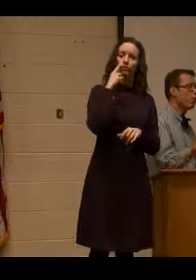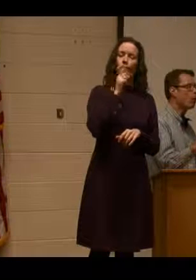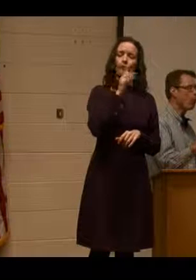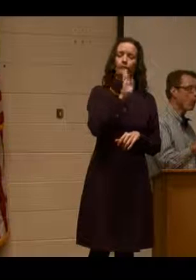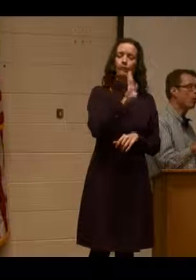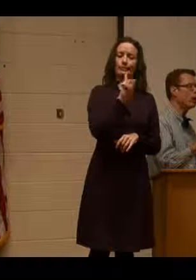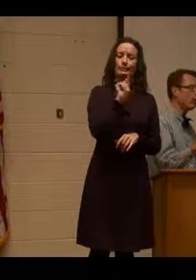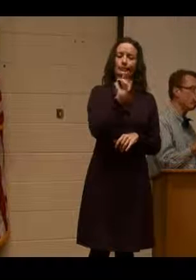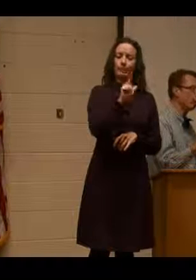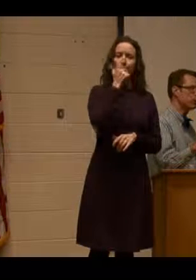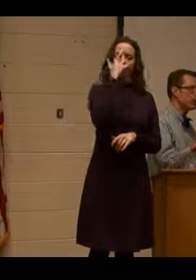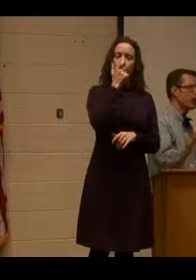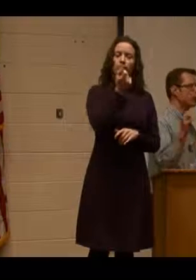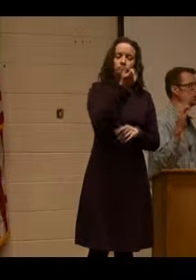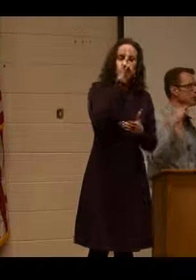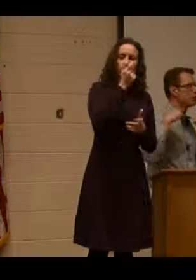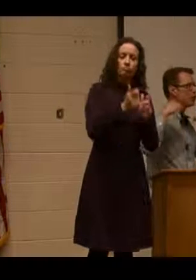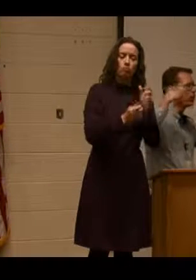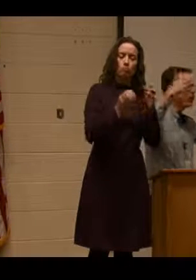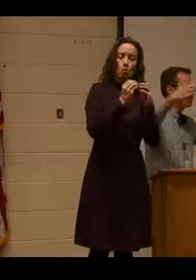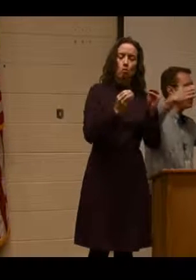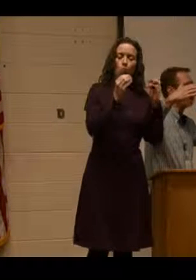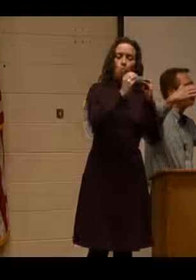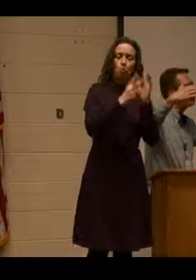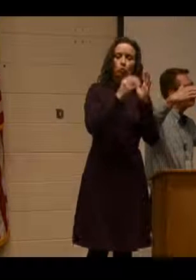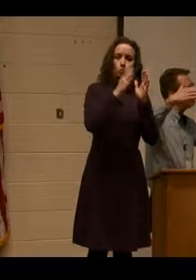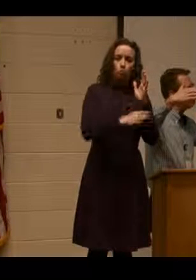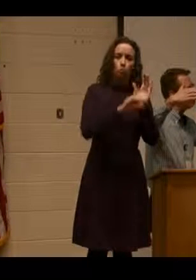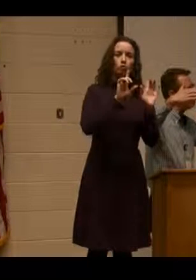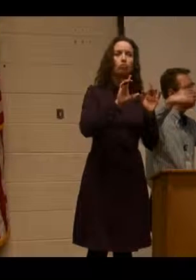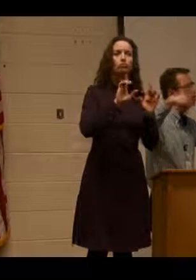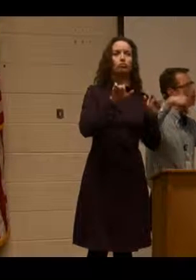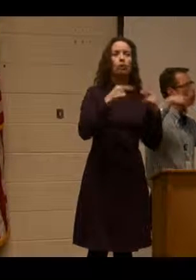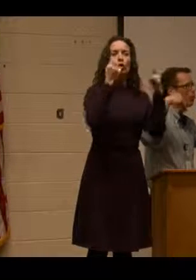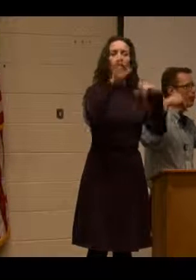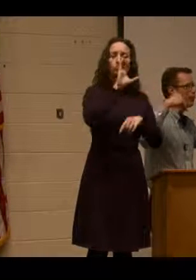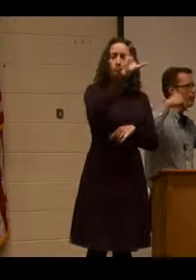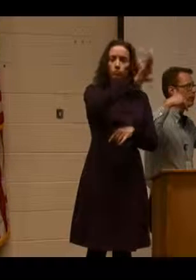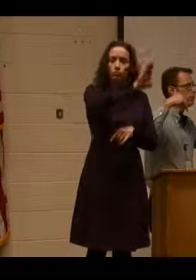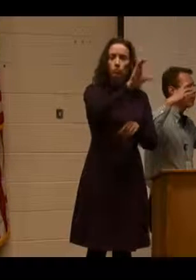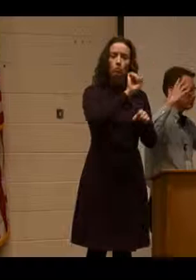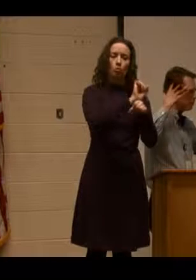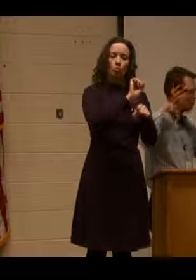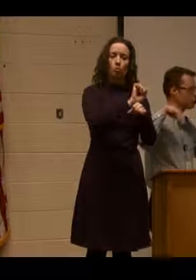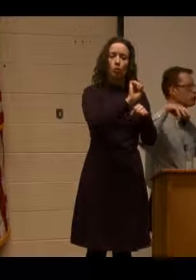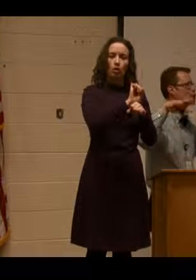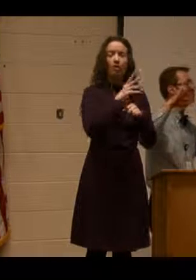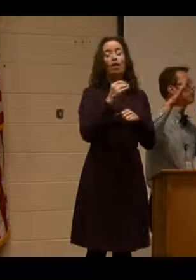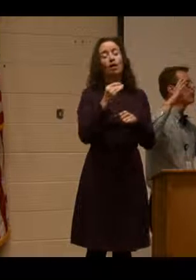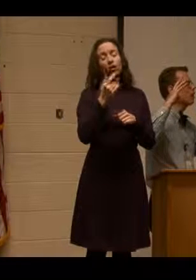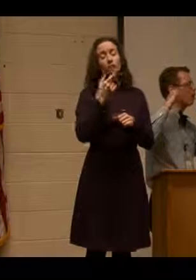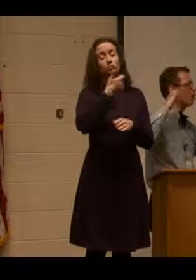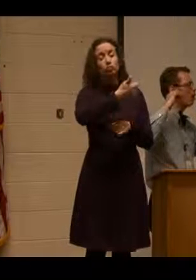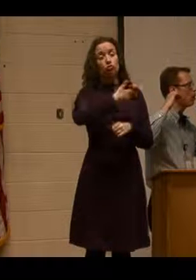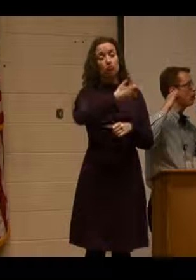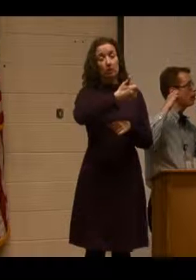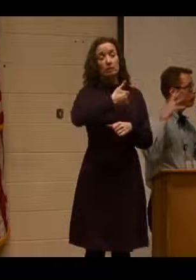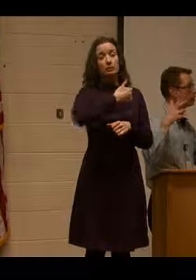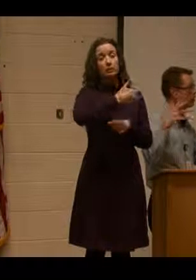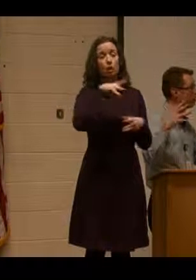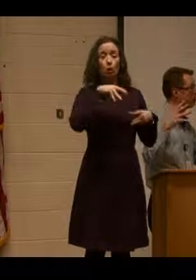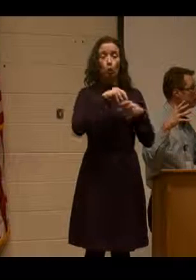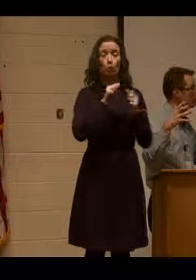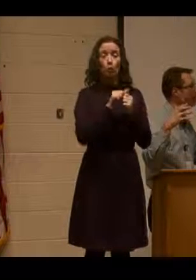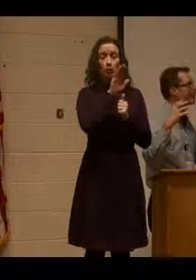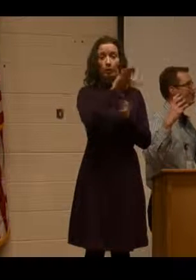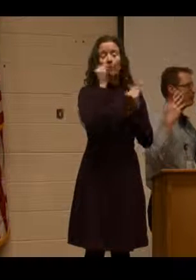Life students are getting off-campus jobs where transportation is become part of their independence. So they are